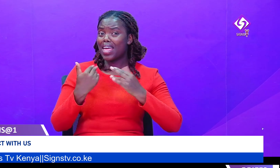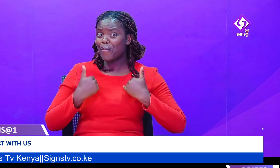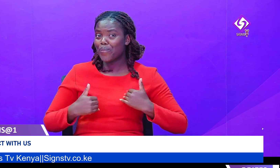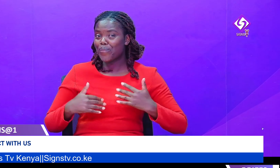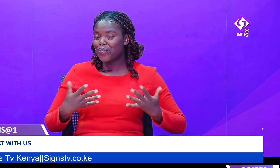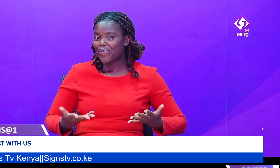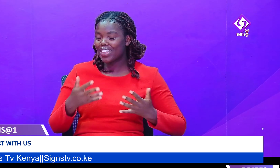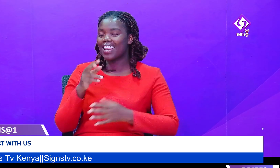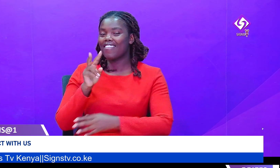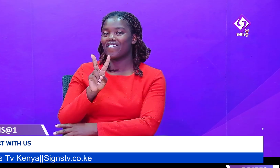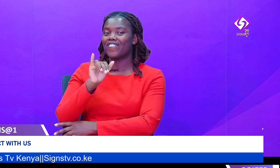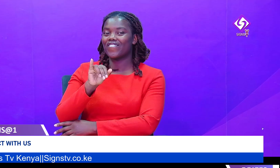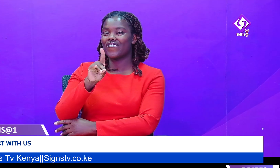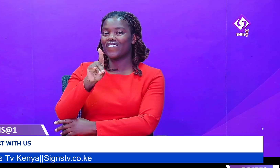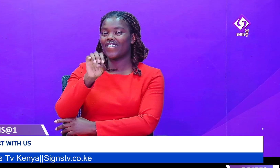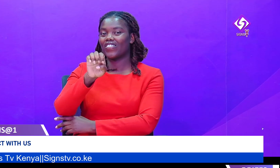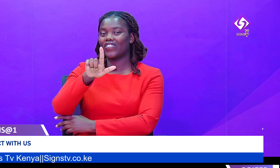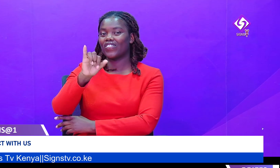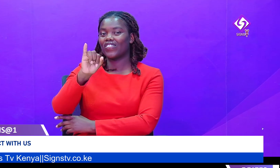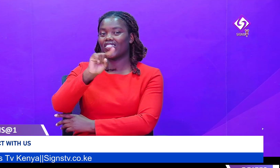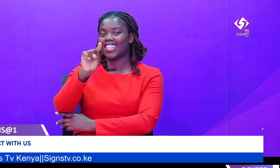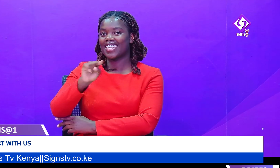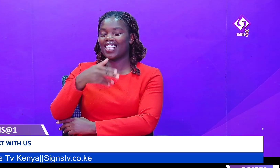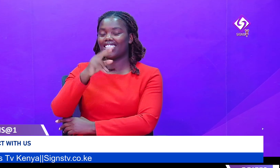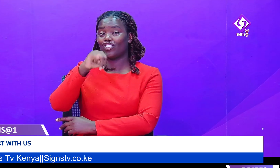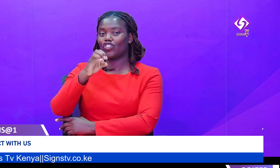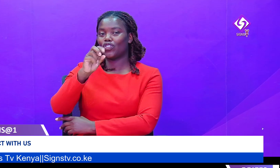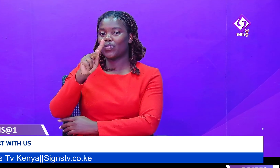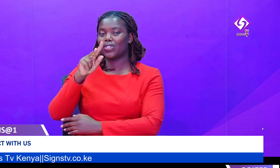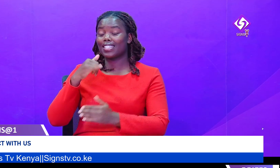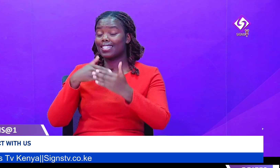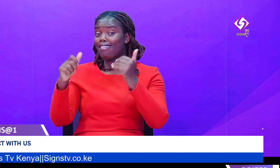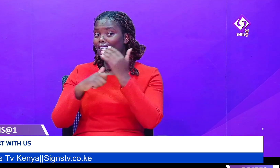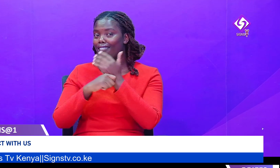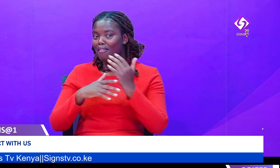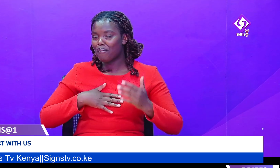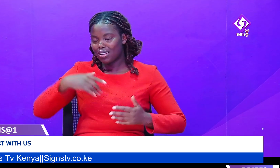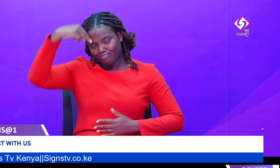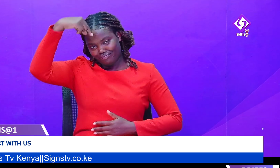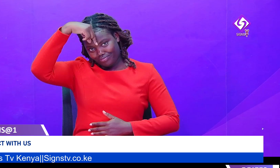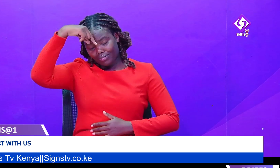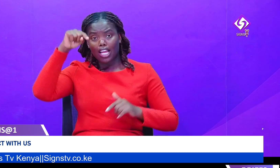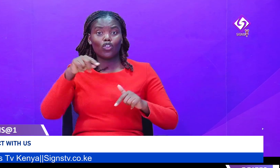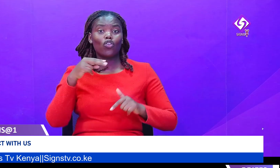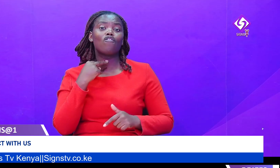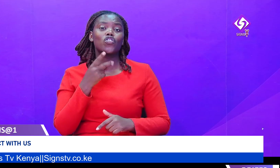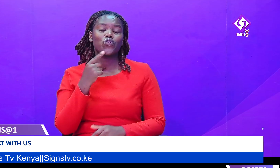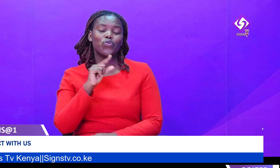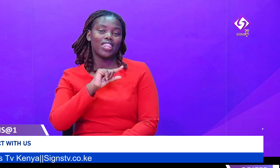globally. I am your host, Videlis Njoki, and that is my sign. The